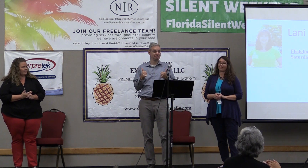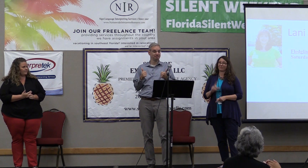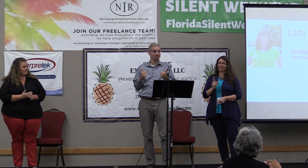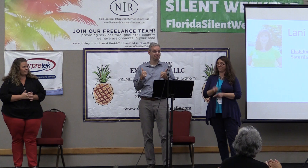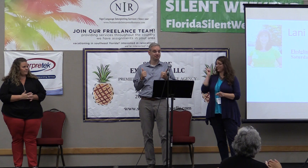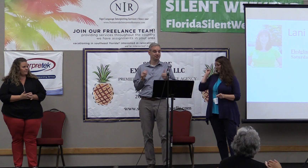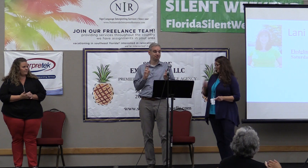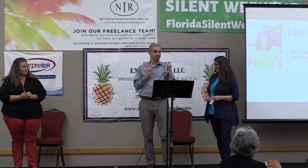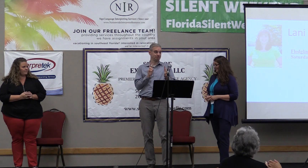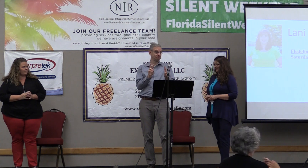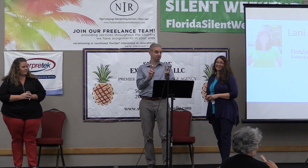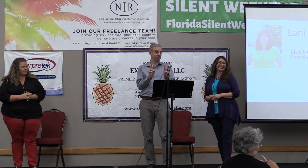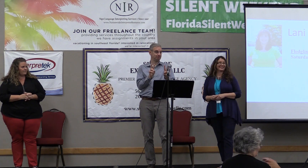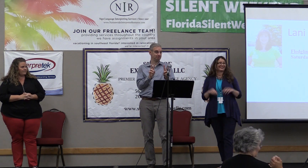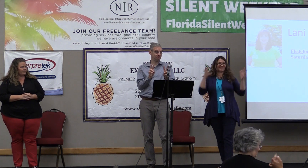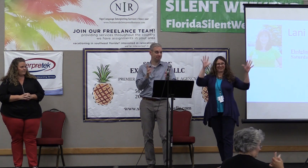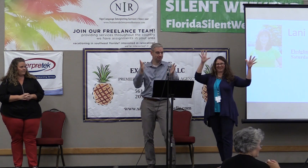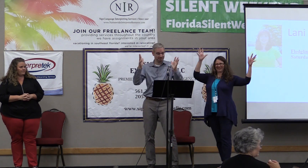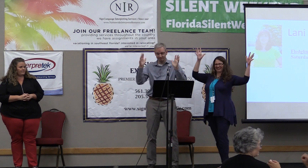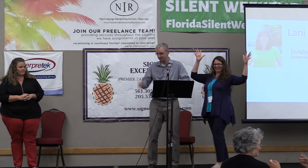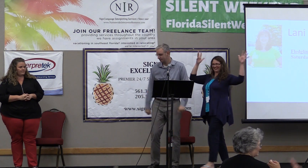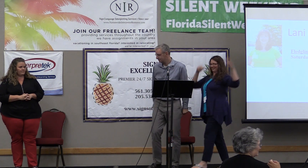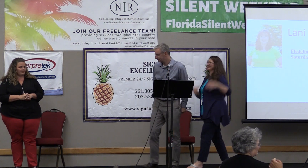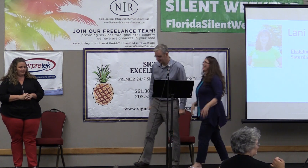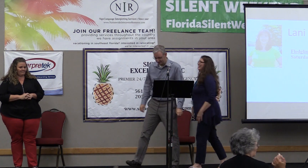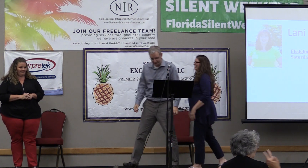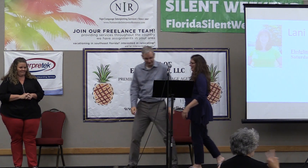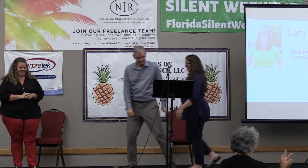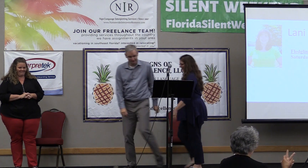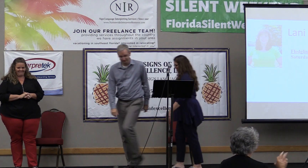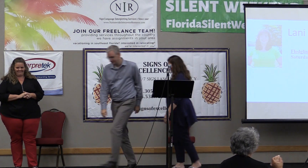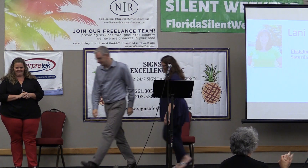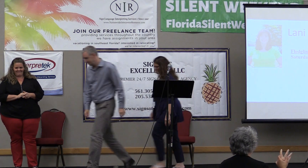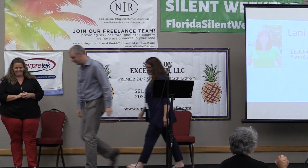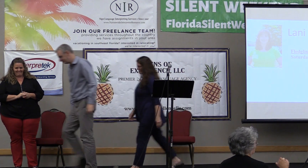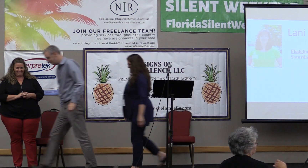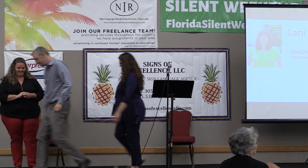will. Cool? Peace out.